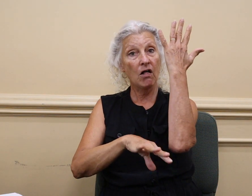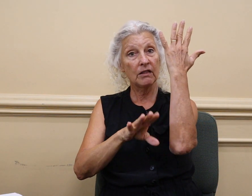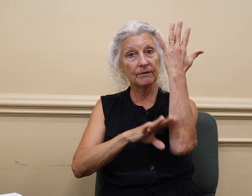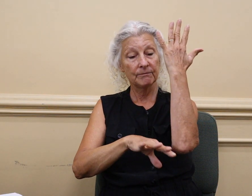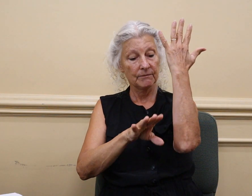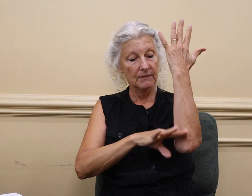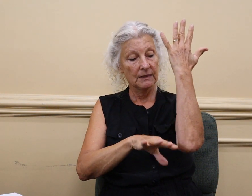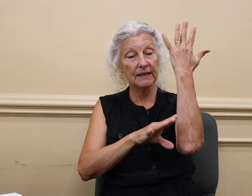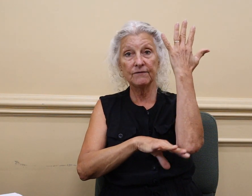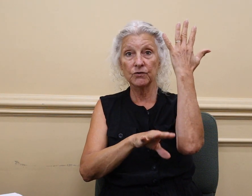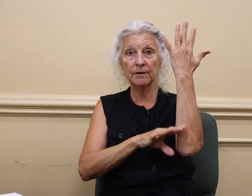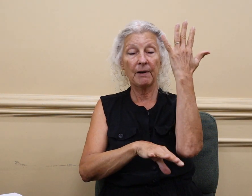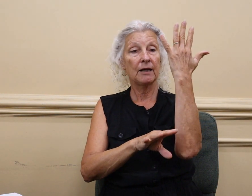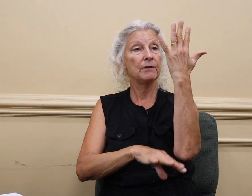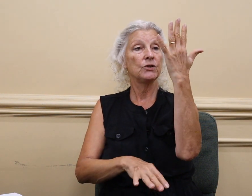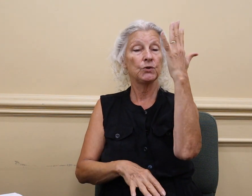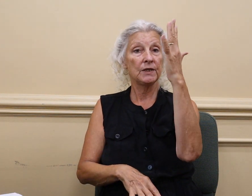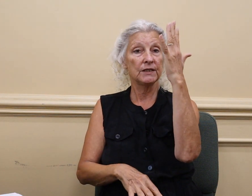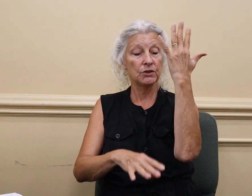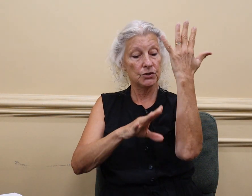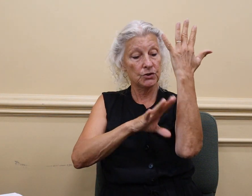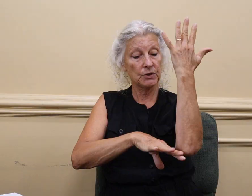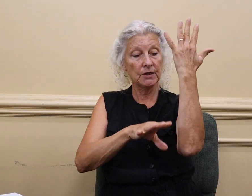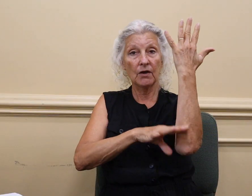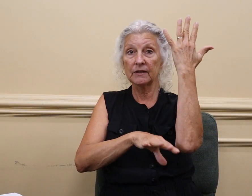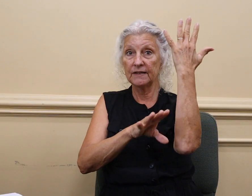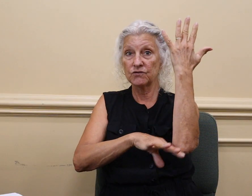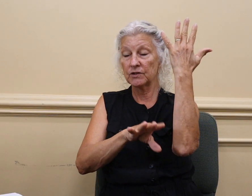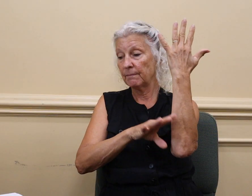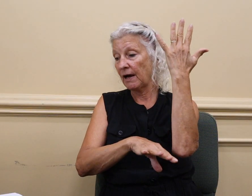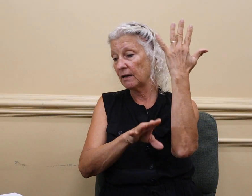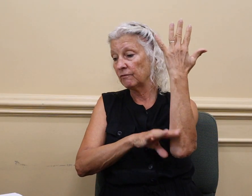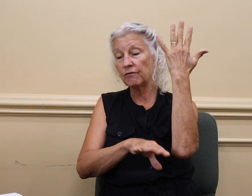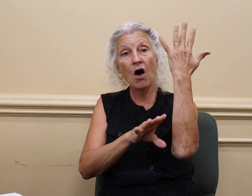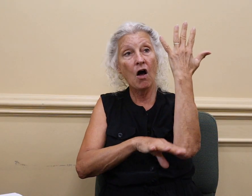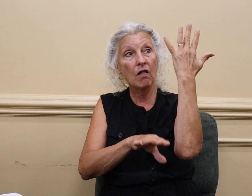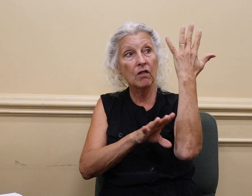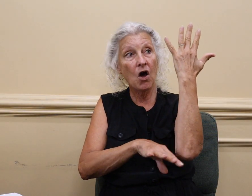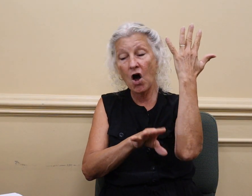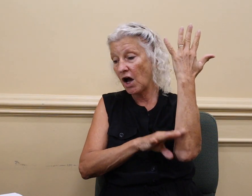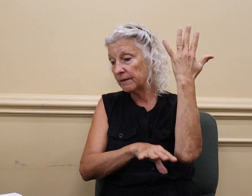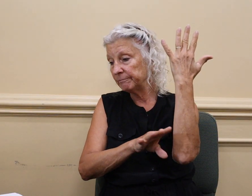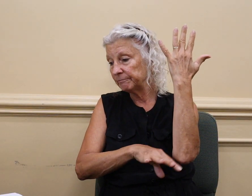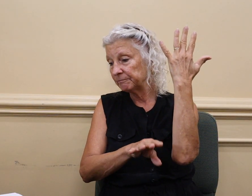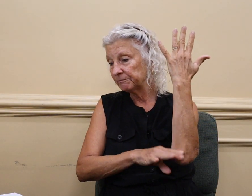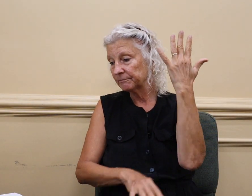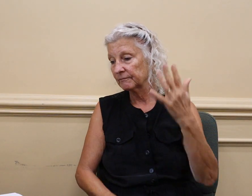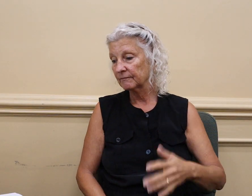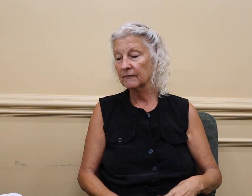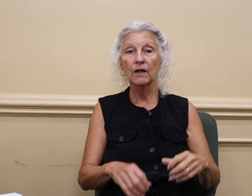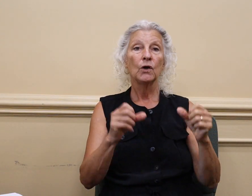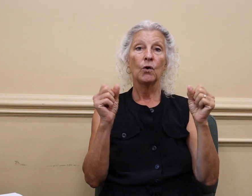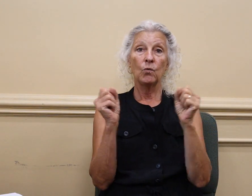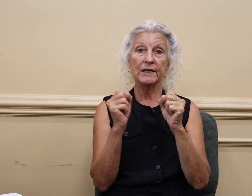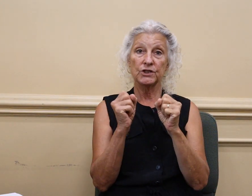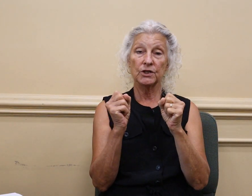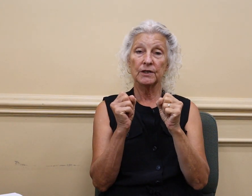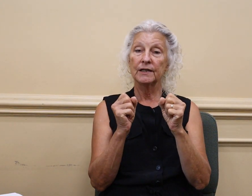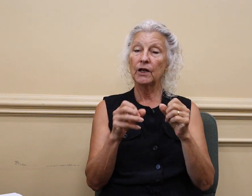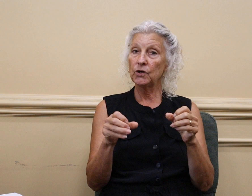Fall, leaves are at the bottom of the tree. This is your tree and all the leaves are at the bottom. Fall, autumn. Winter, now you